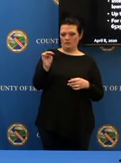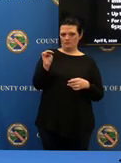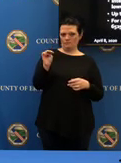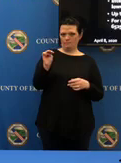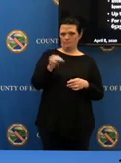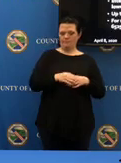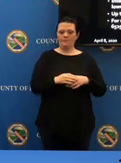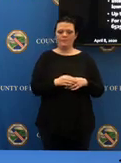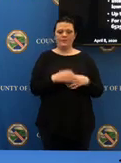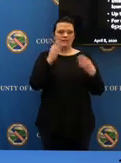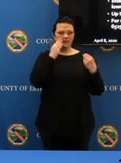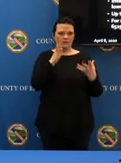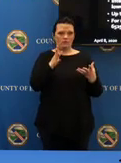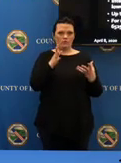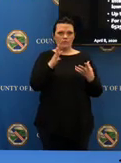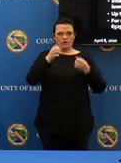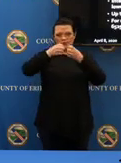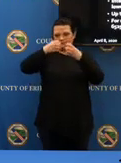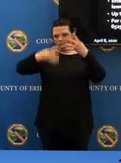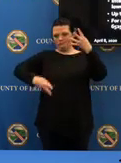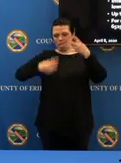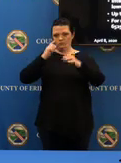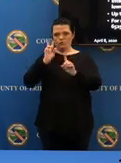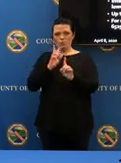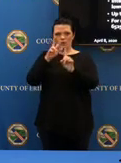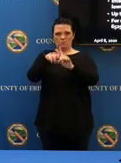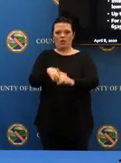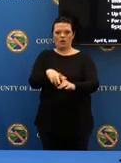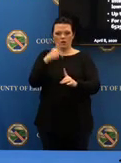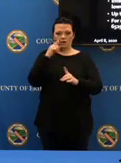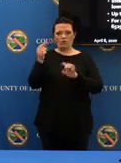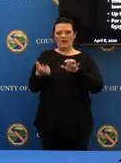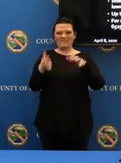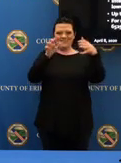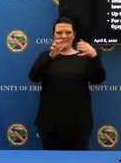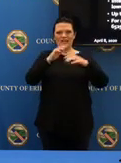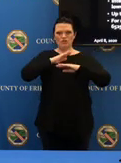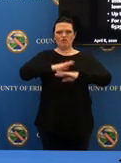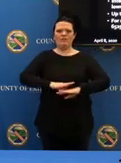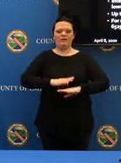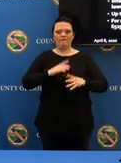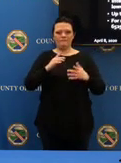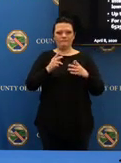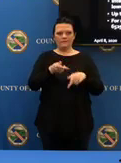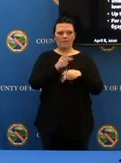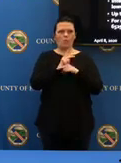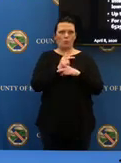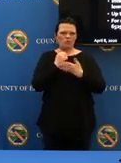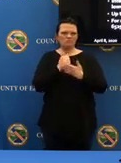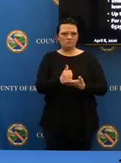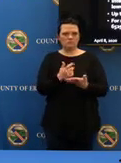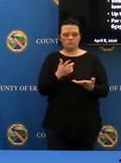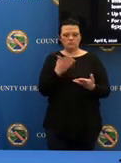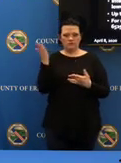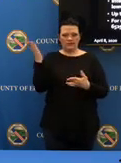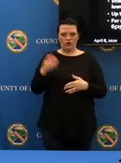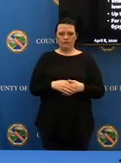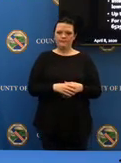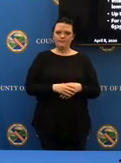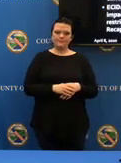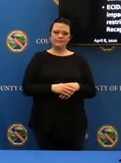ecidany.com, and the information you can find for applying for this disaster relief loan program through the IDA is there.